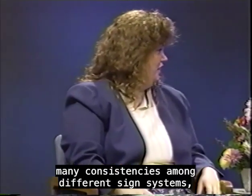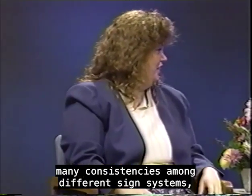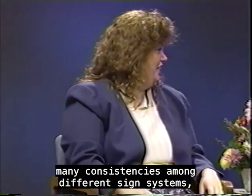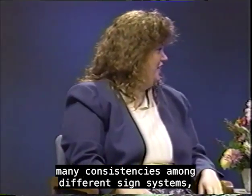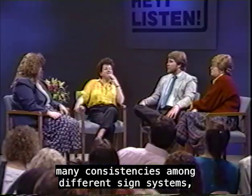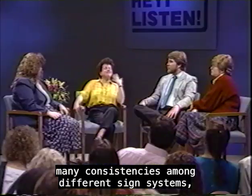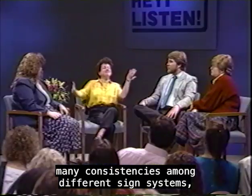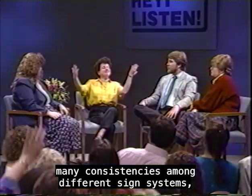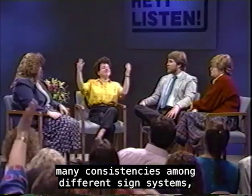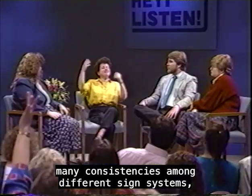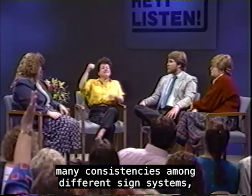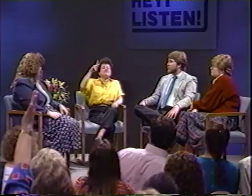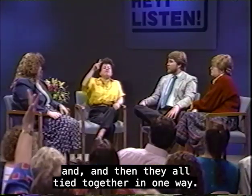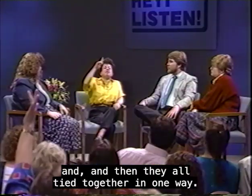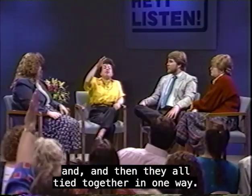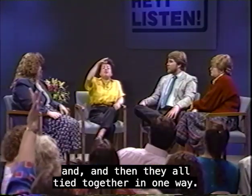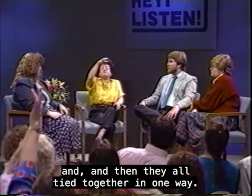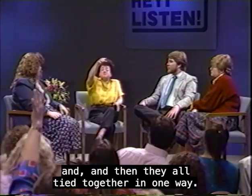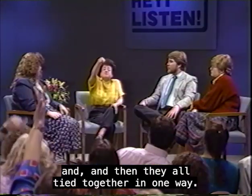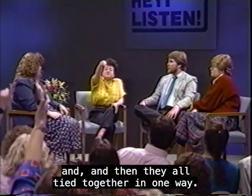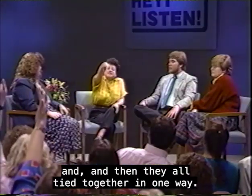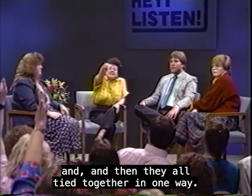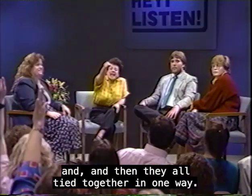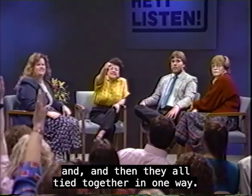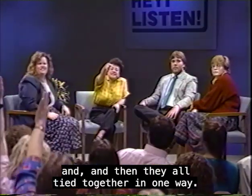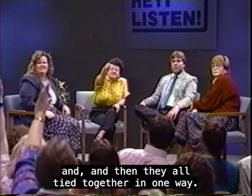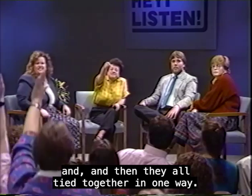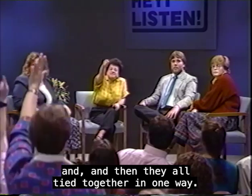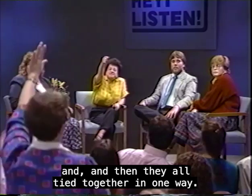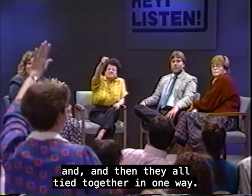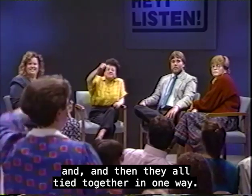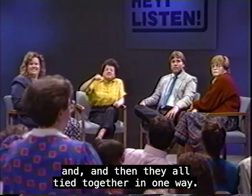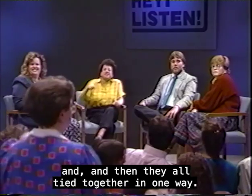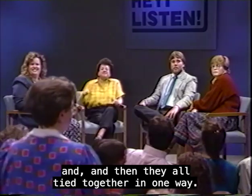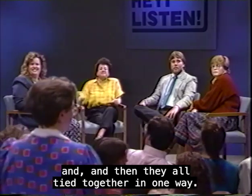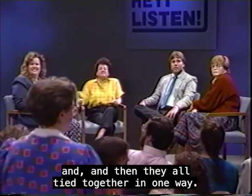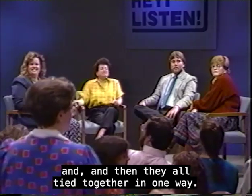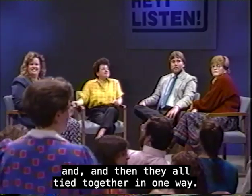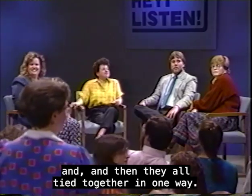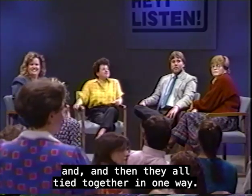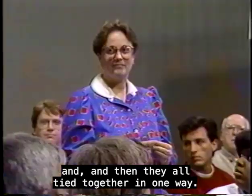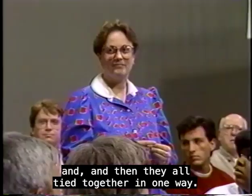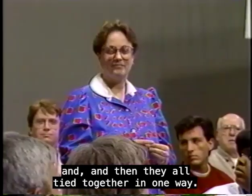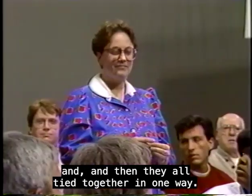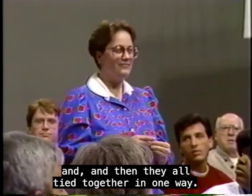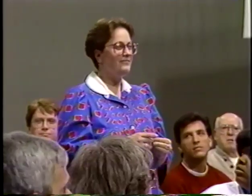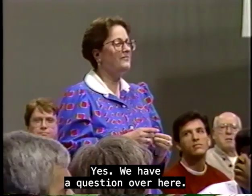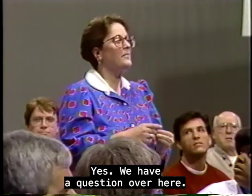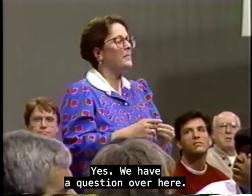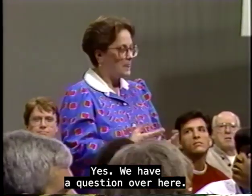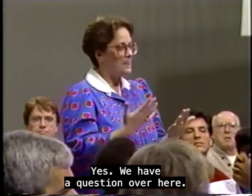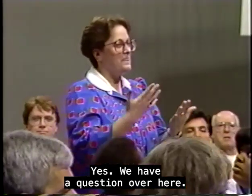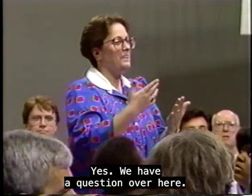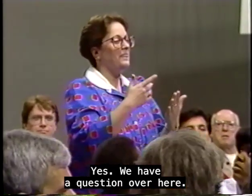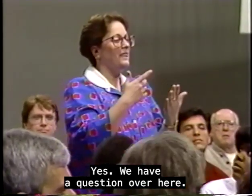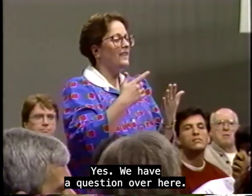consistencies among different sign systems, and then they all tie together in one way. Yes, we have a question over here.